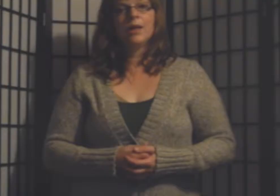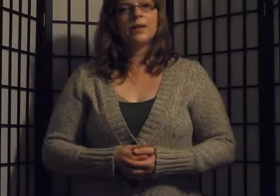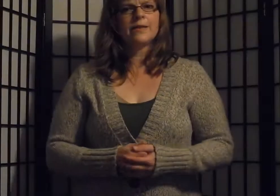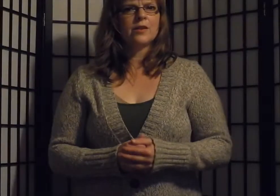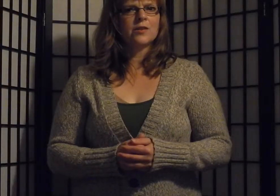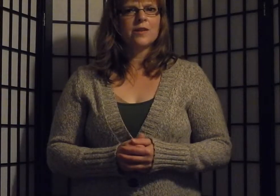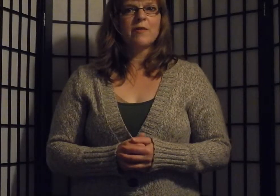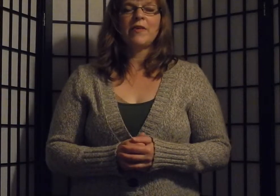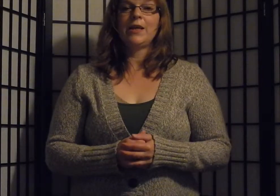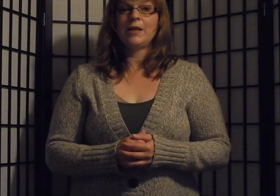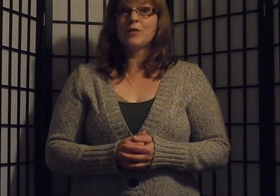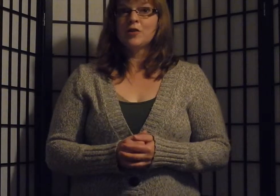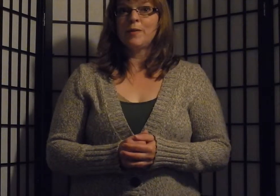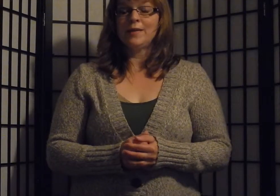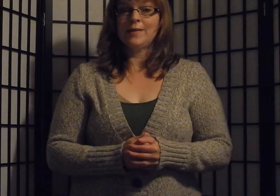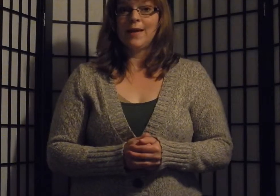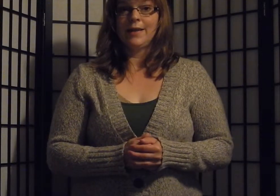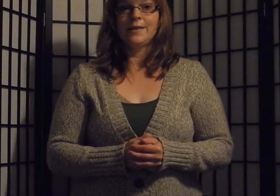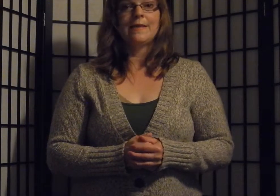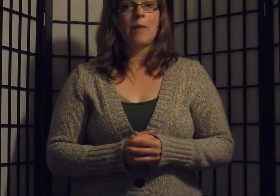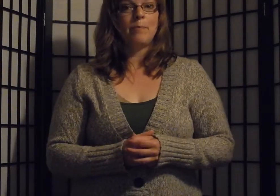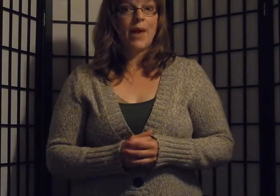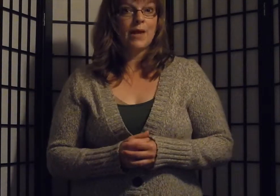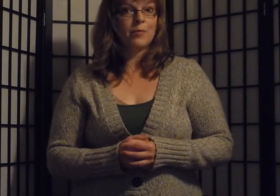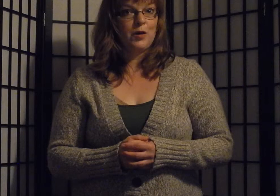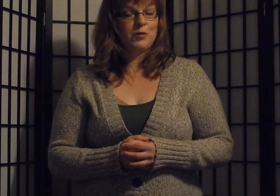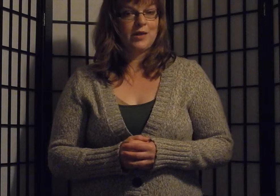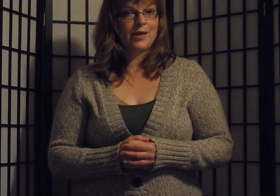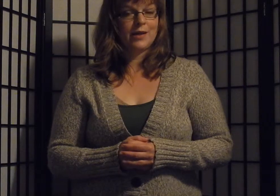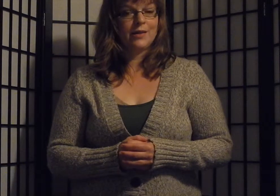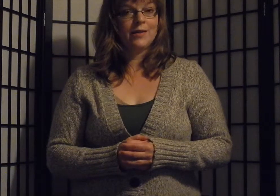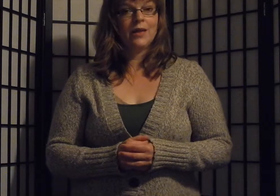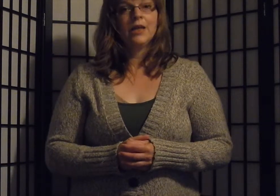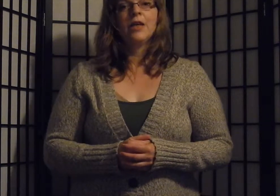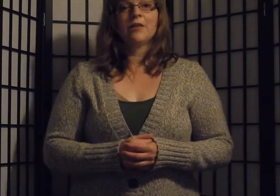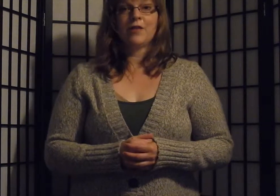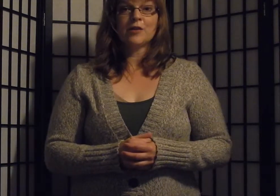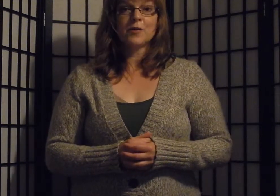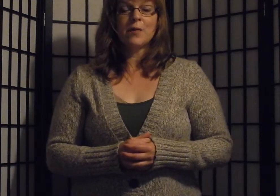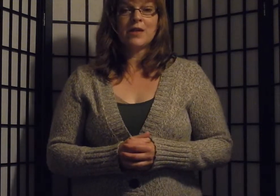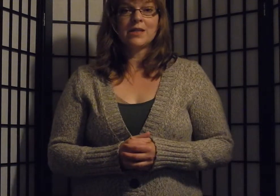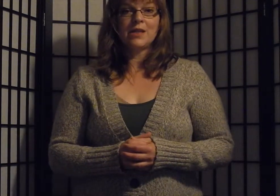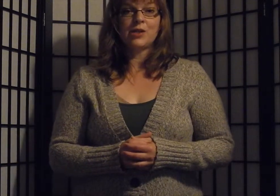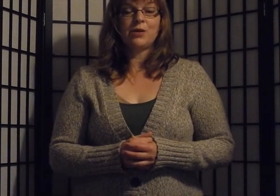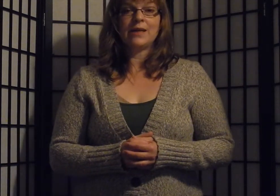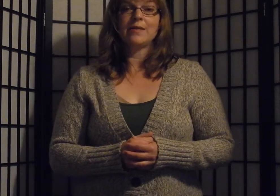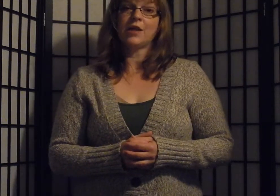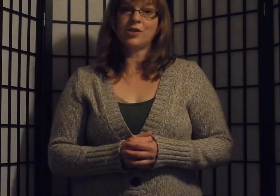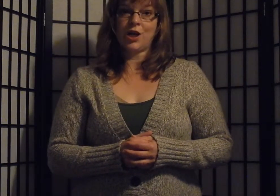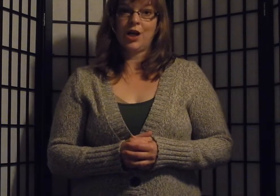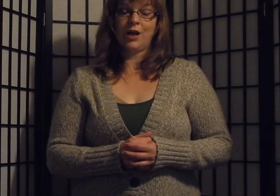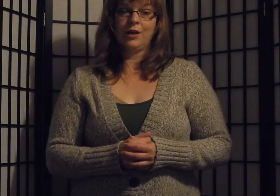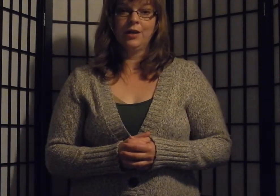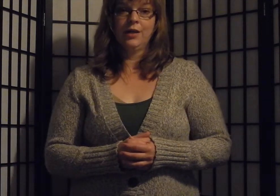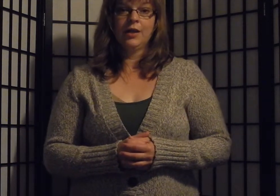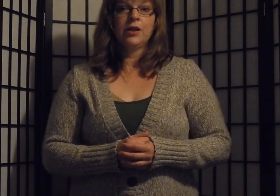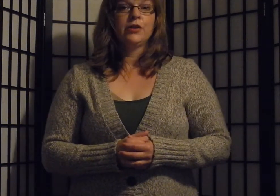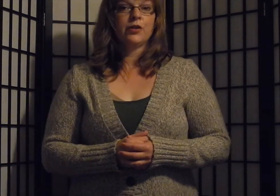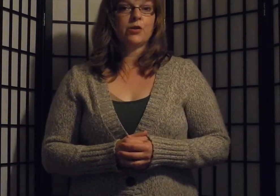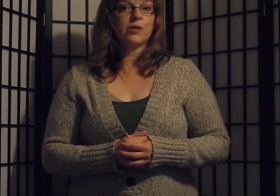Let's learn some of the instrument signs that make music. The first one I want to teach you is the guitar. So to